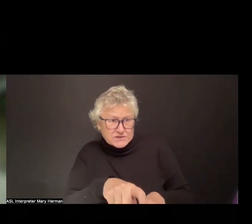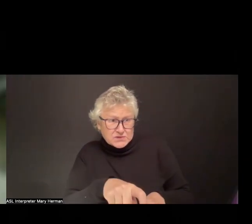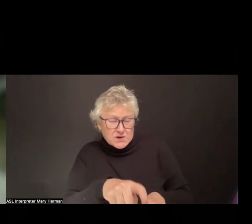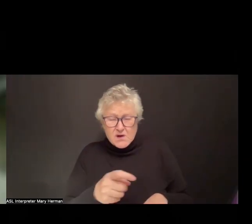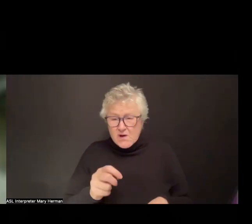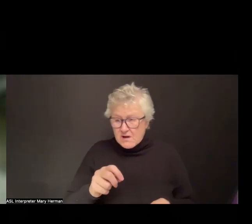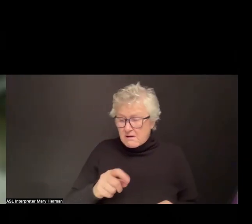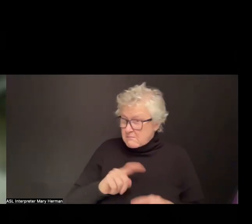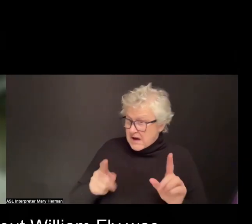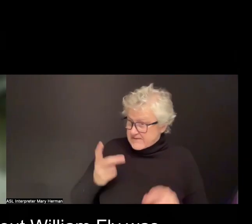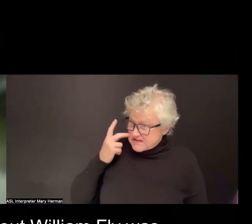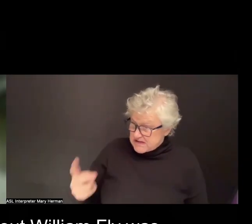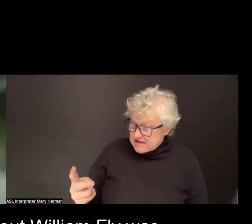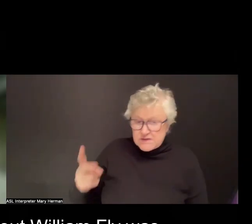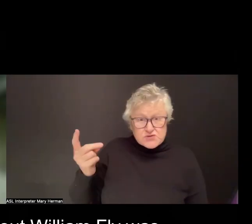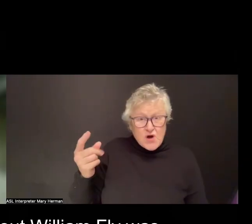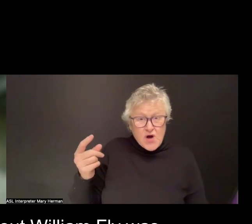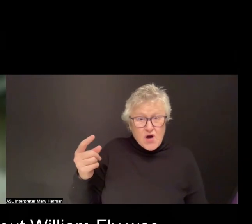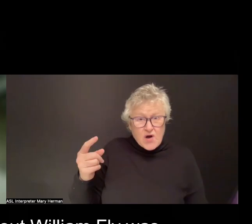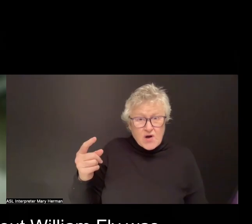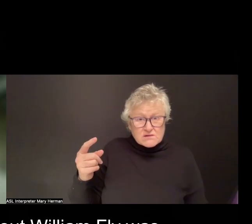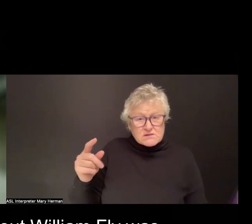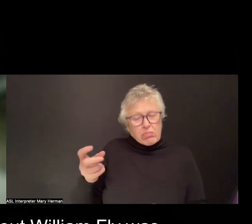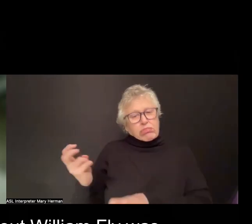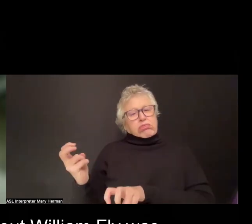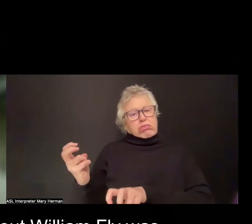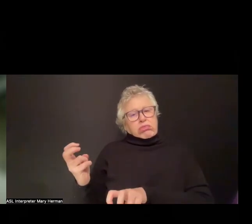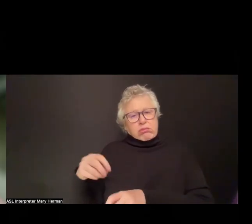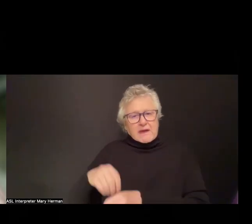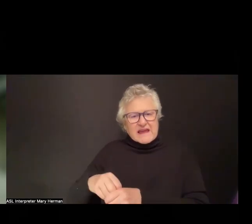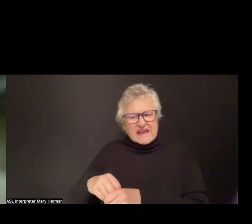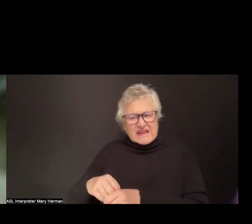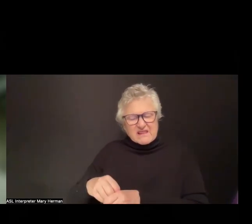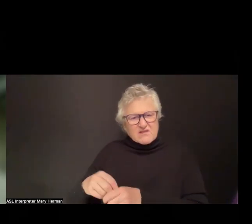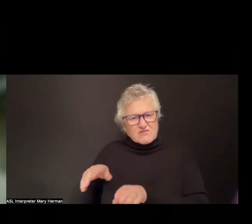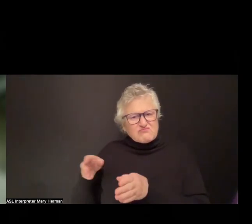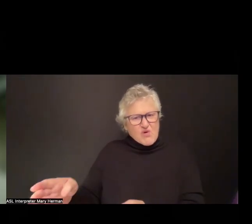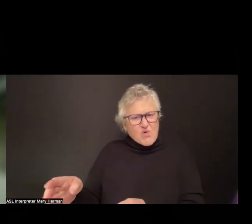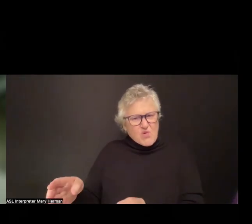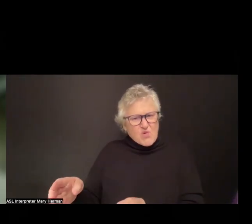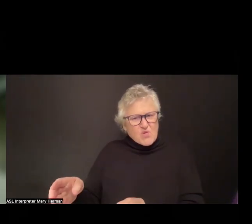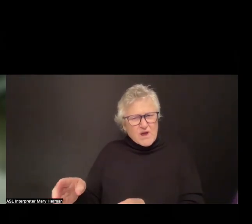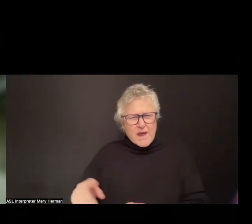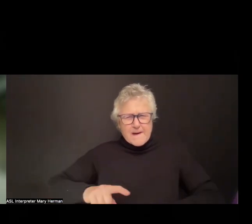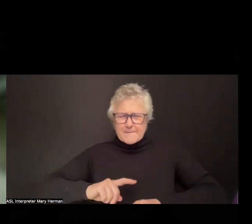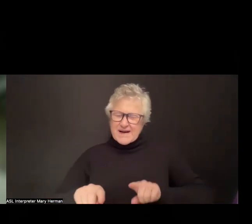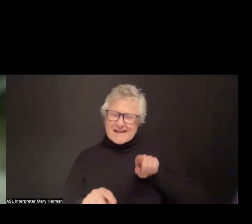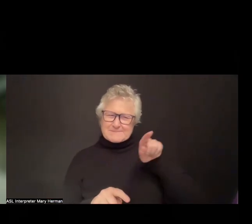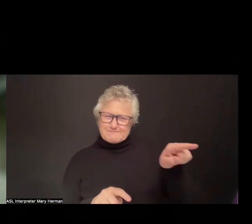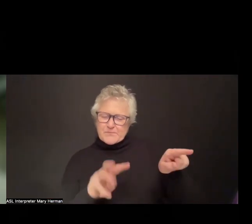gutter. But something about William Fly was different. I made up my mind that I would